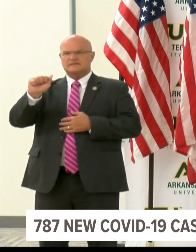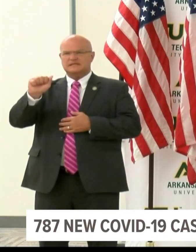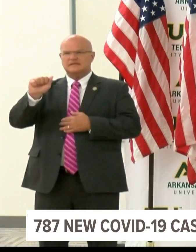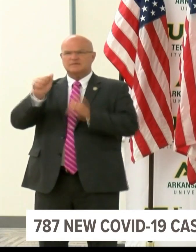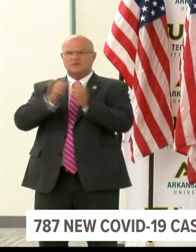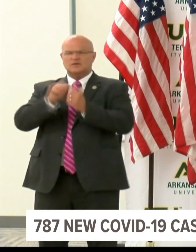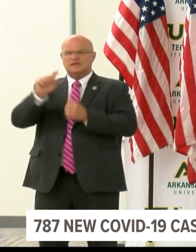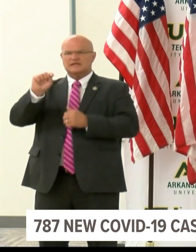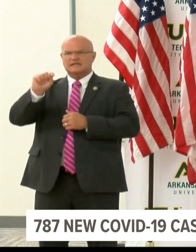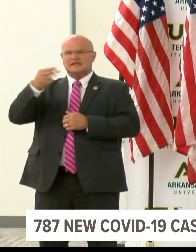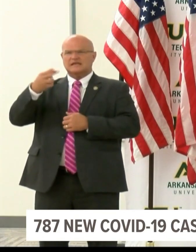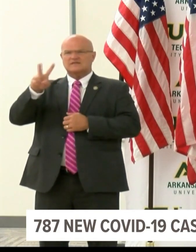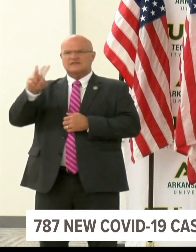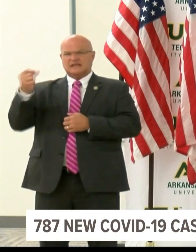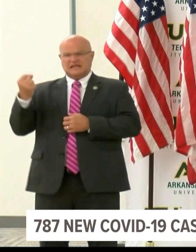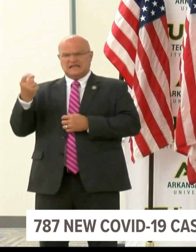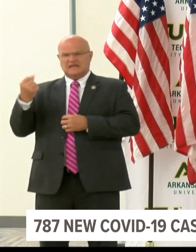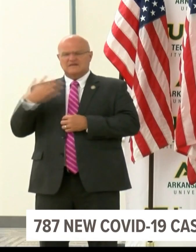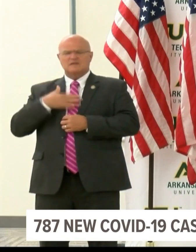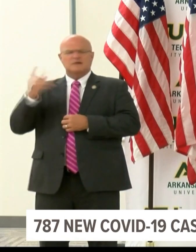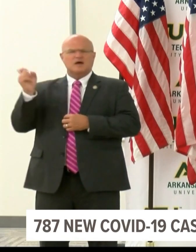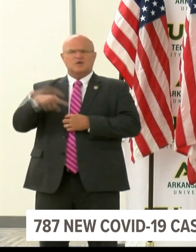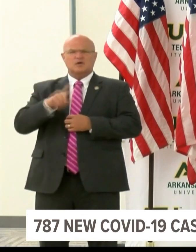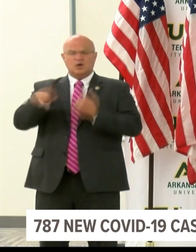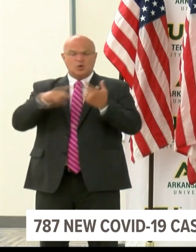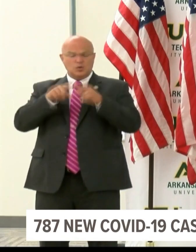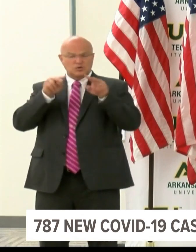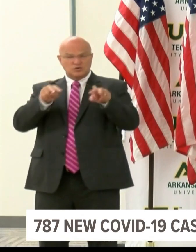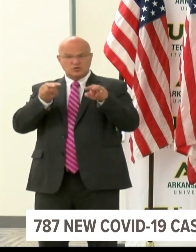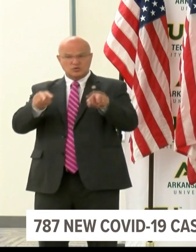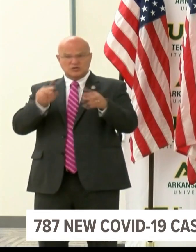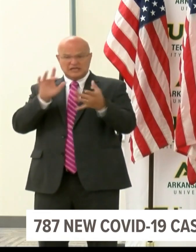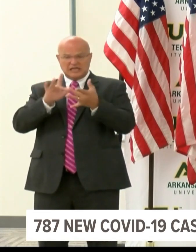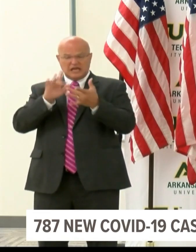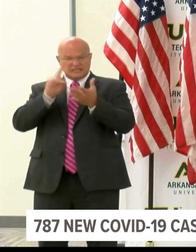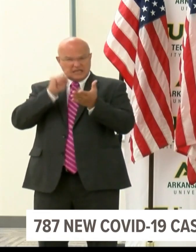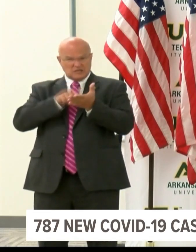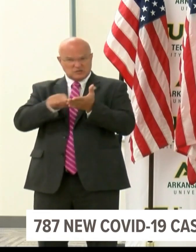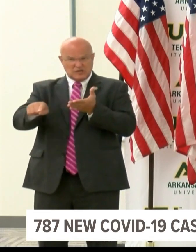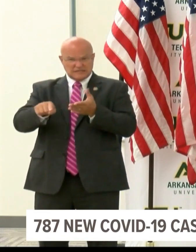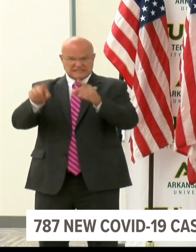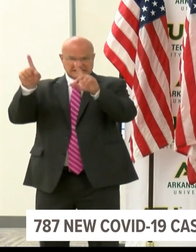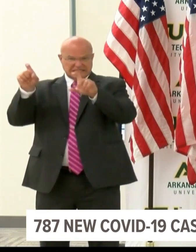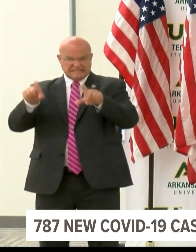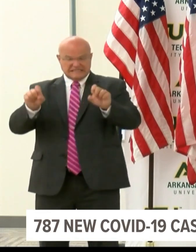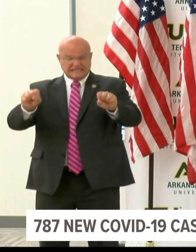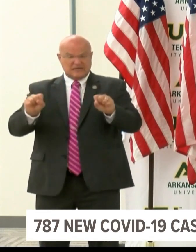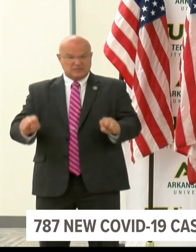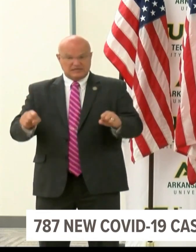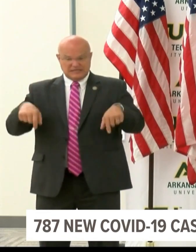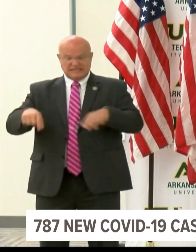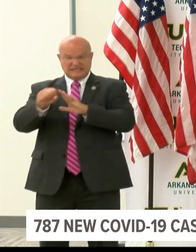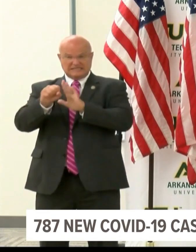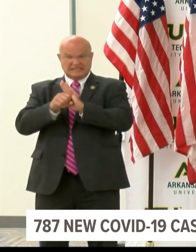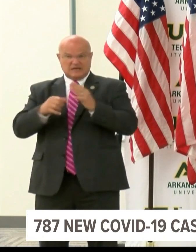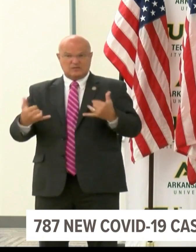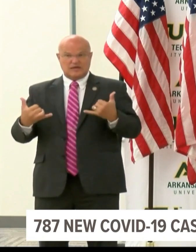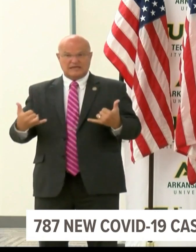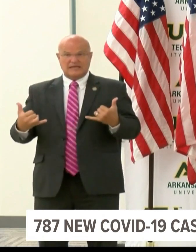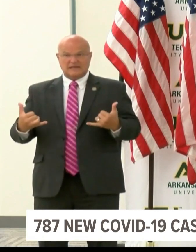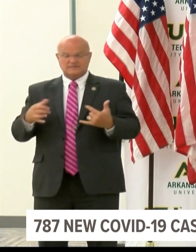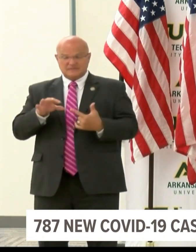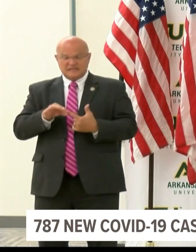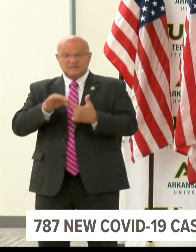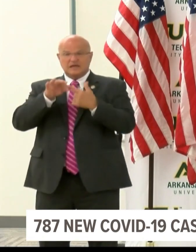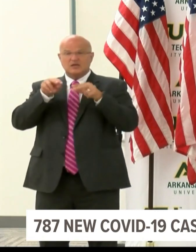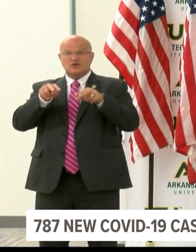with THB 11. My question is, when you look at our contact tracing and testing capabilities in the state right now,